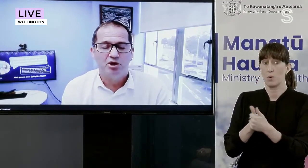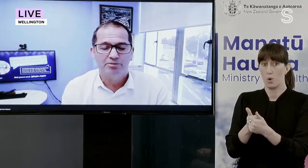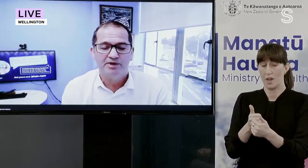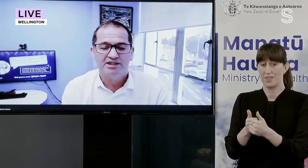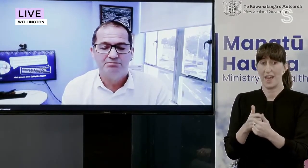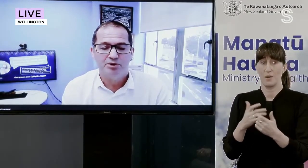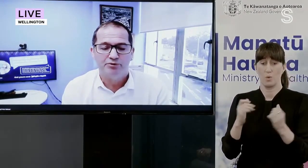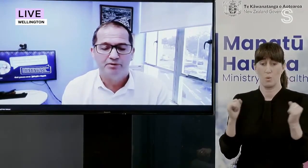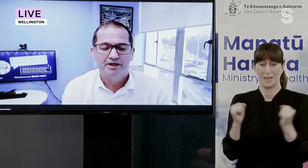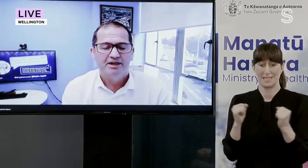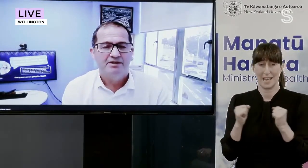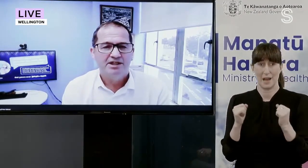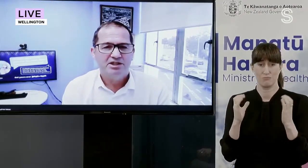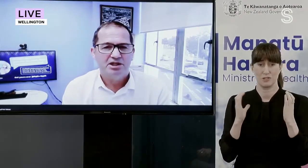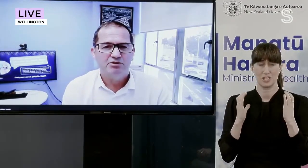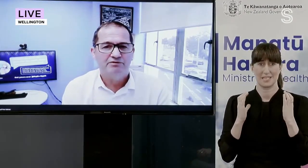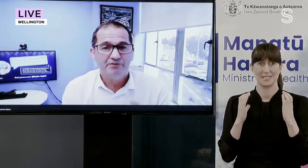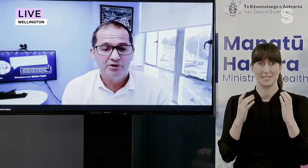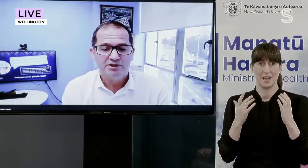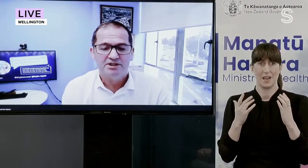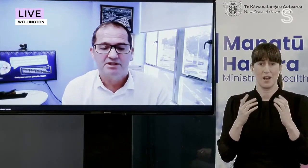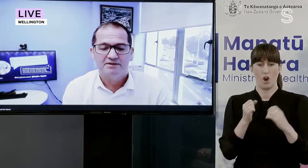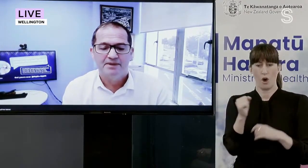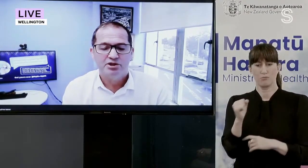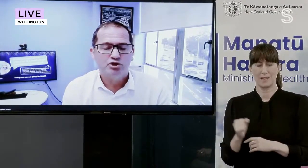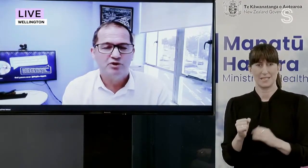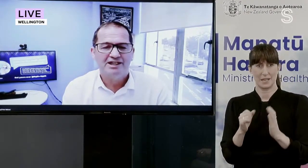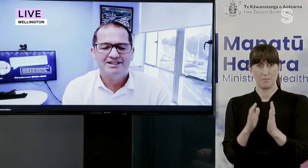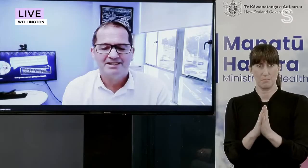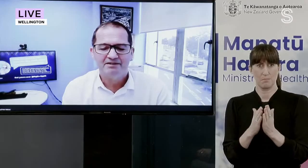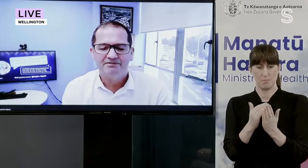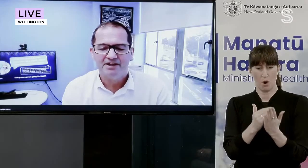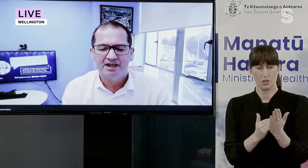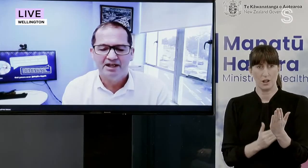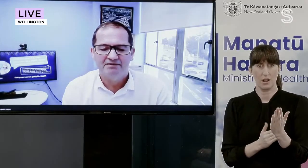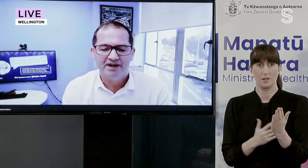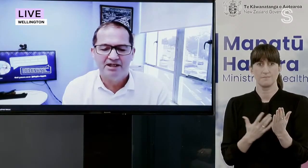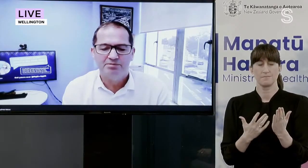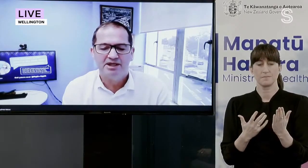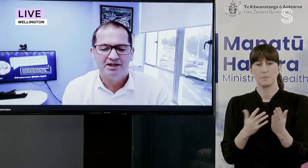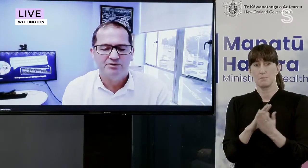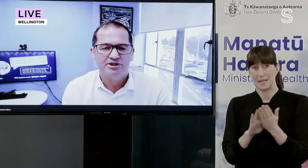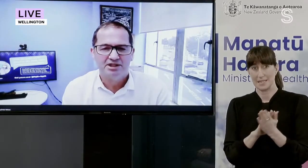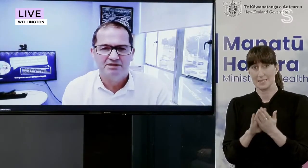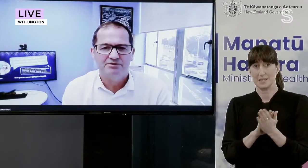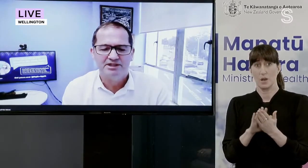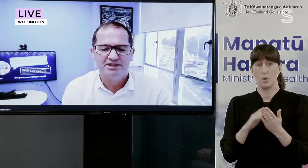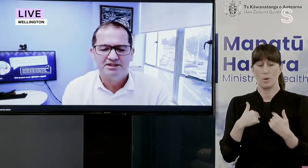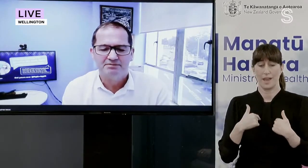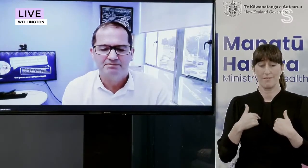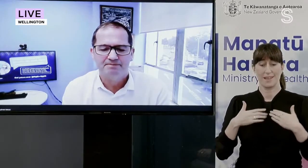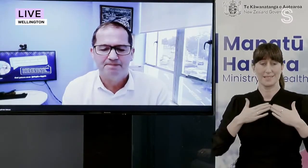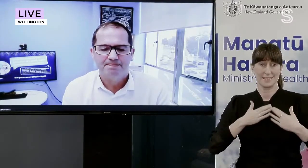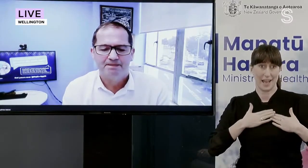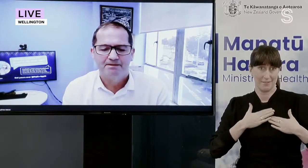pressures operating model. These include, first, ensuring a safe and available health delivery